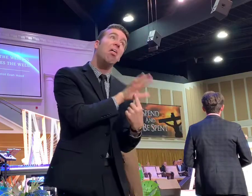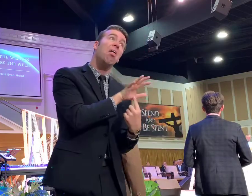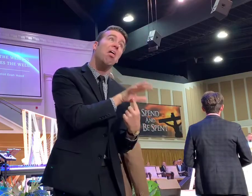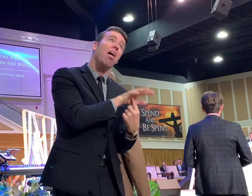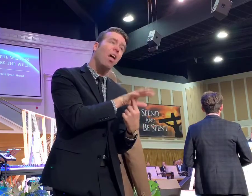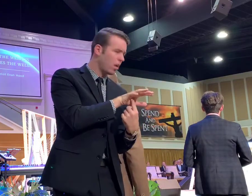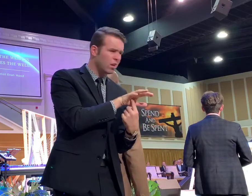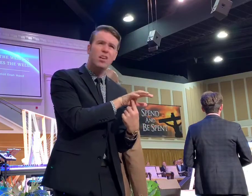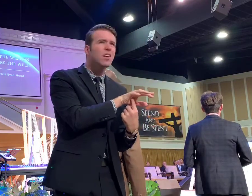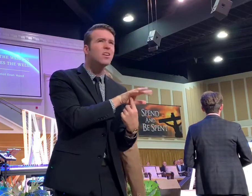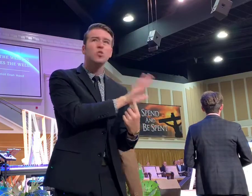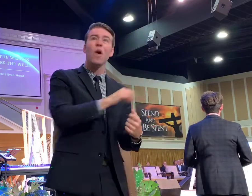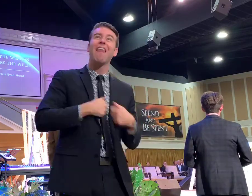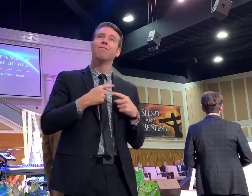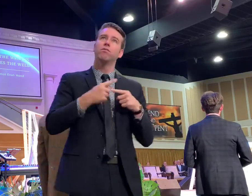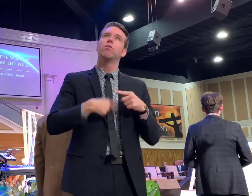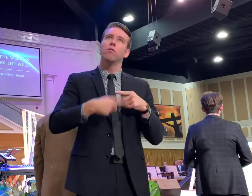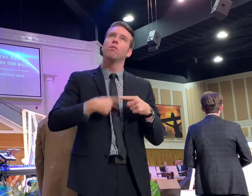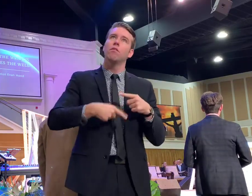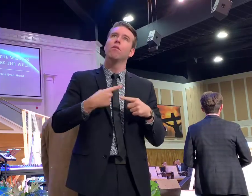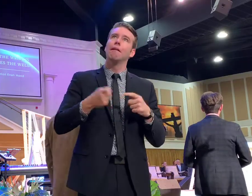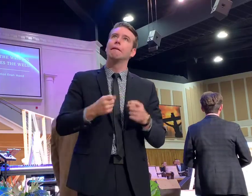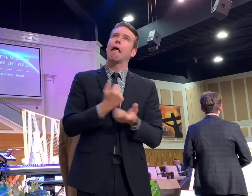You don't have to live that way.